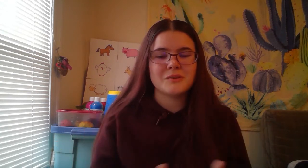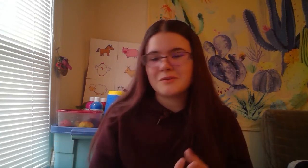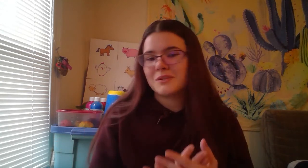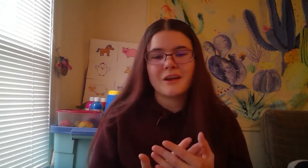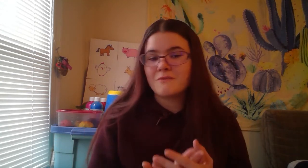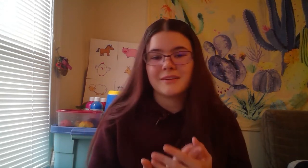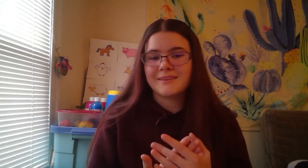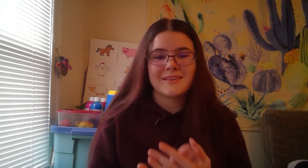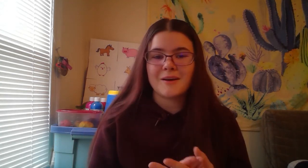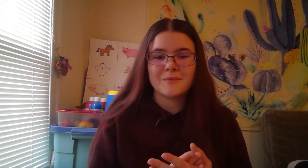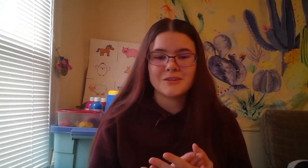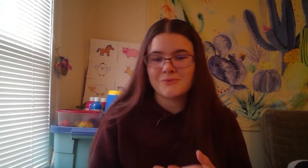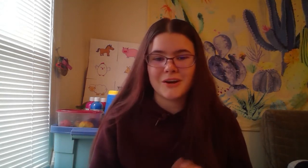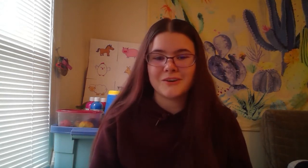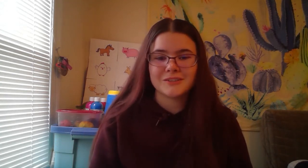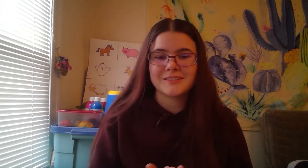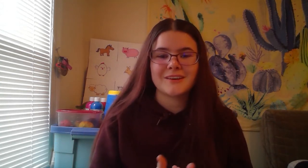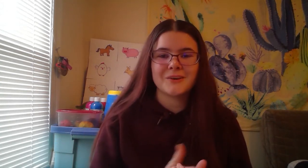we would love to see them as well. So,